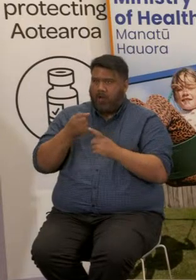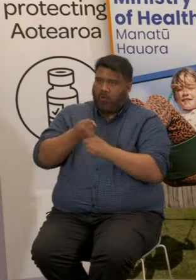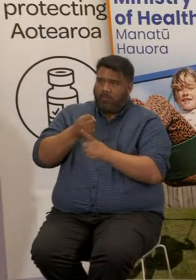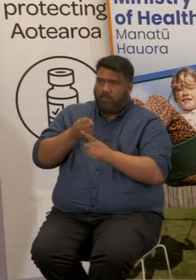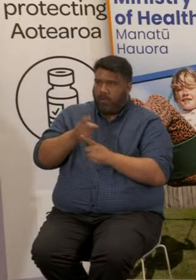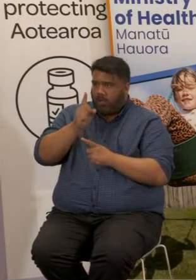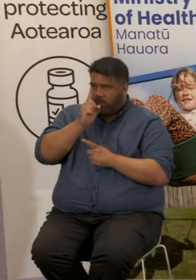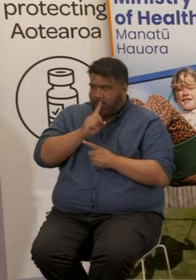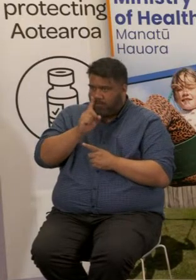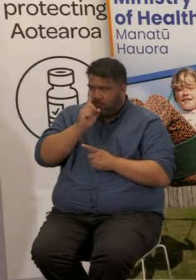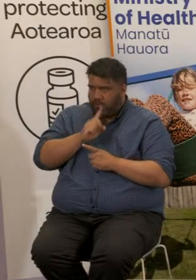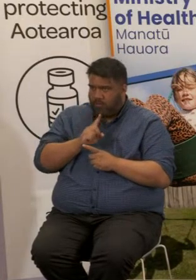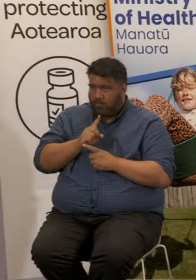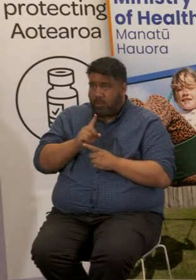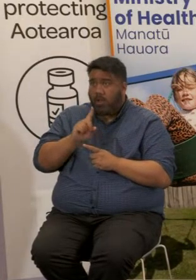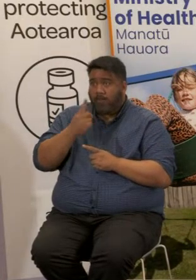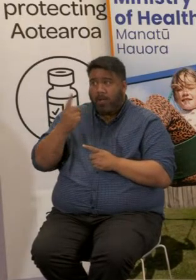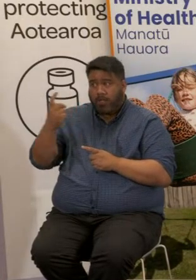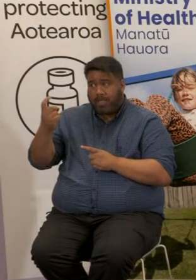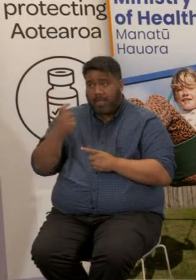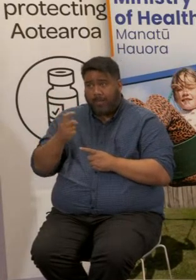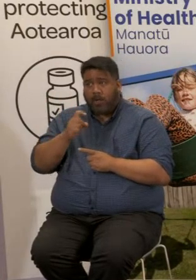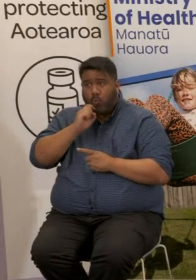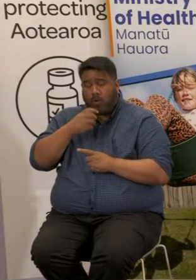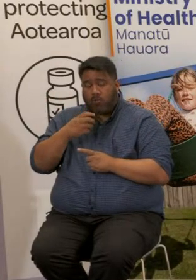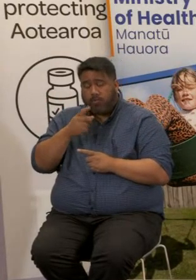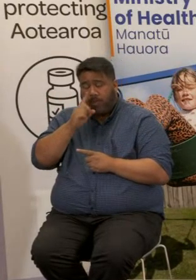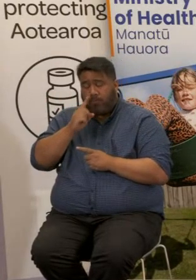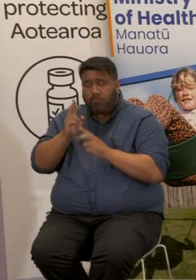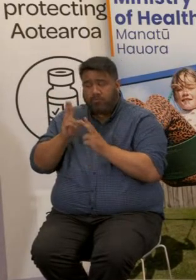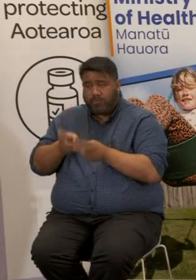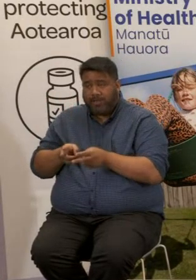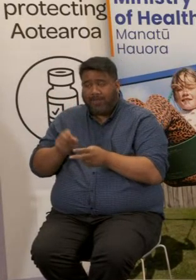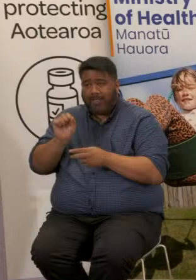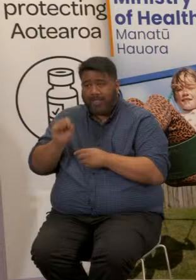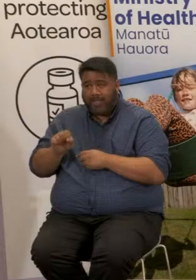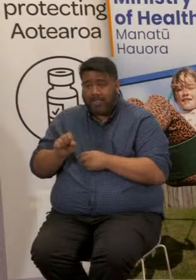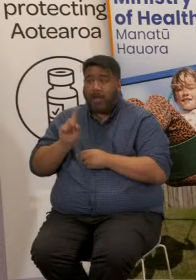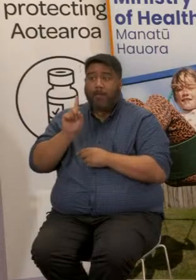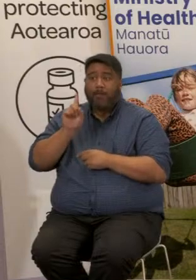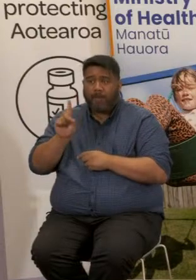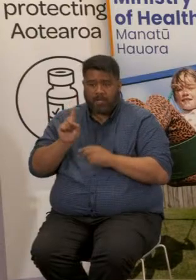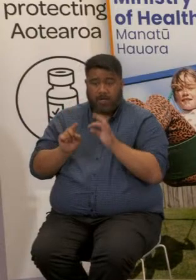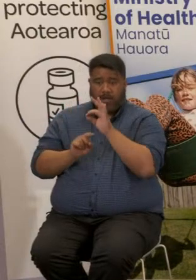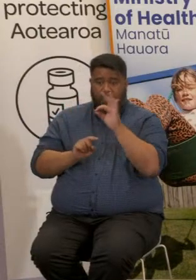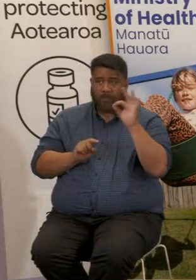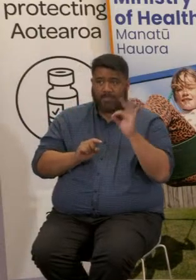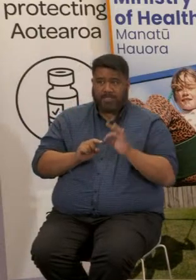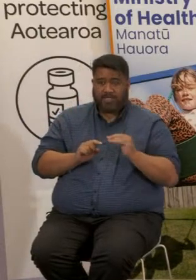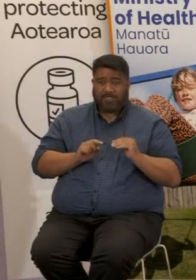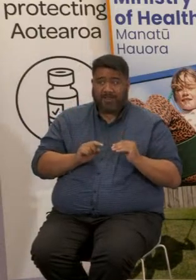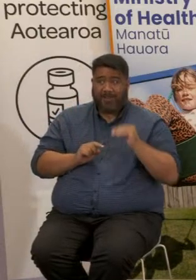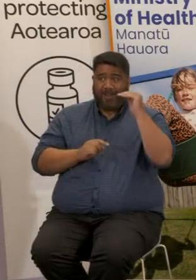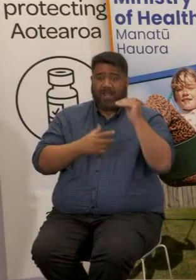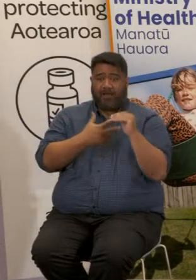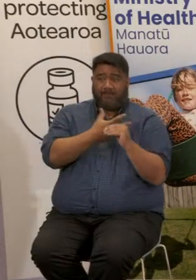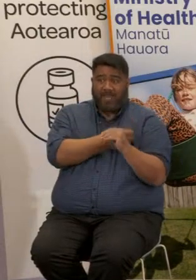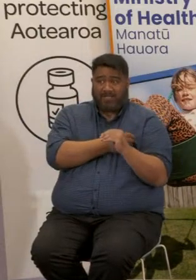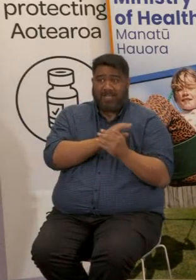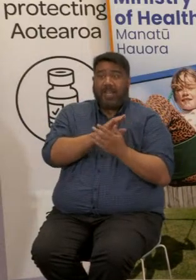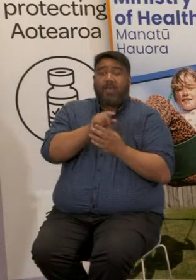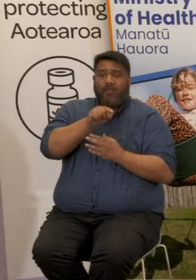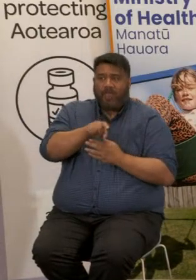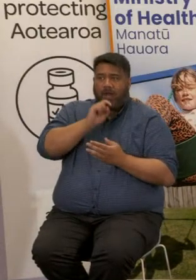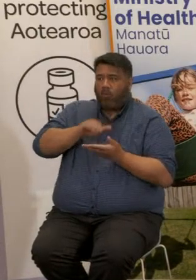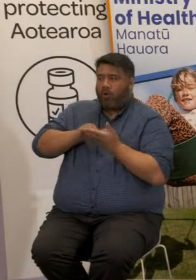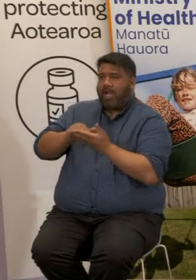to see severe disease and death, but the higher and the more equitable our vaccination rates, it will be less, and that's what we